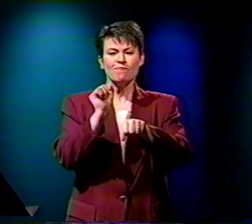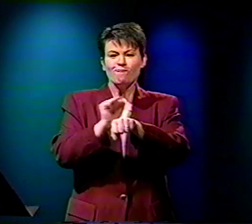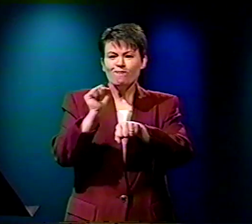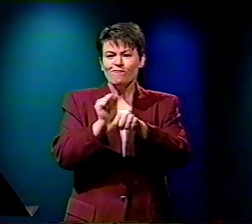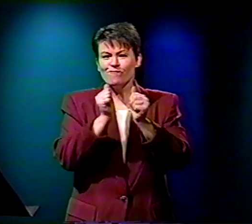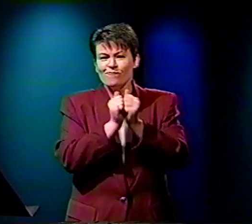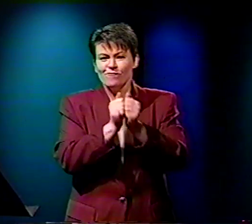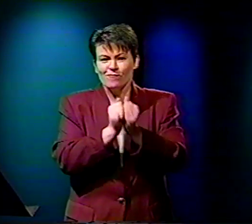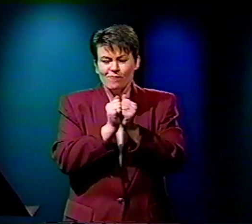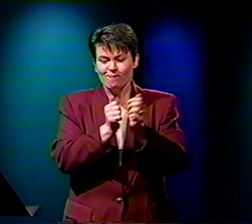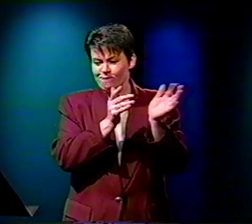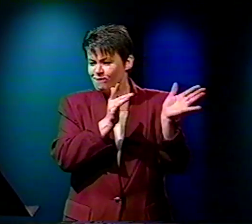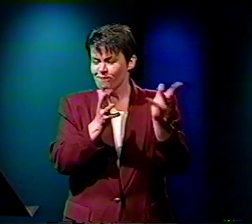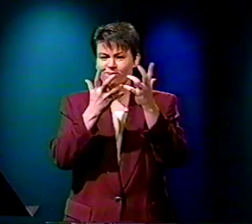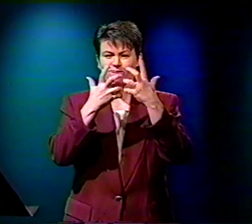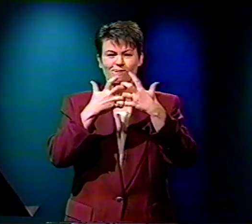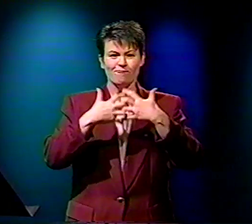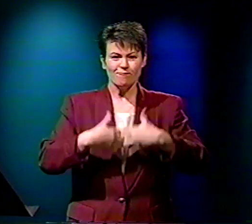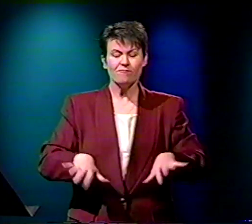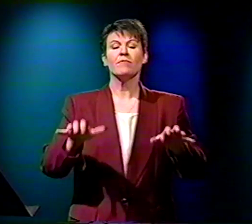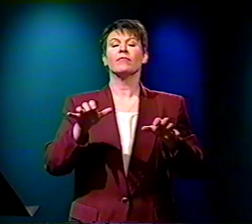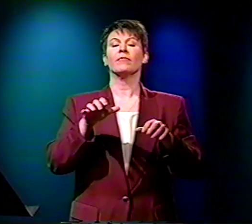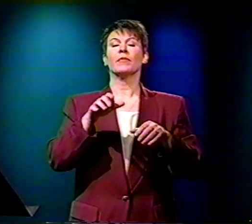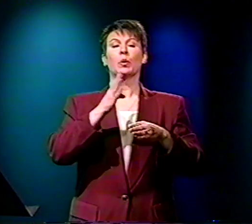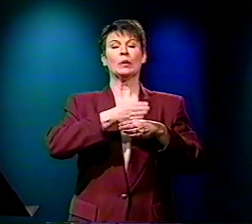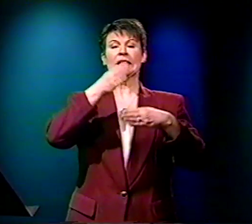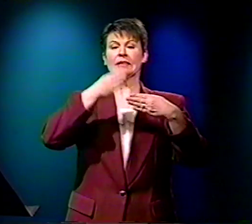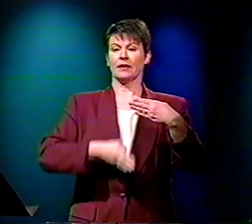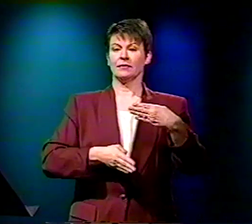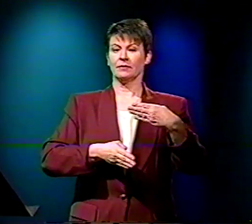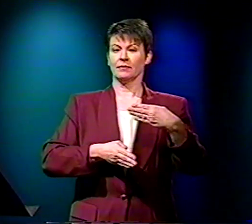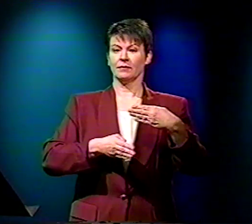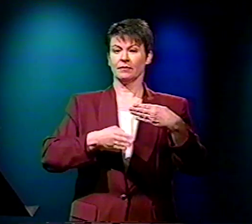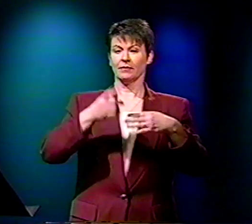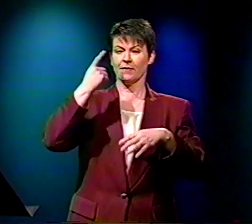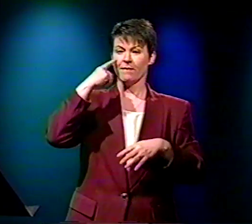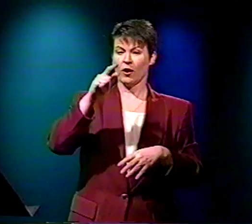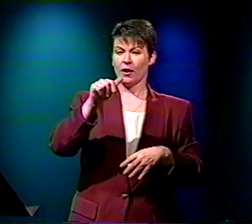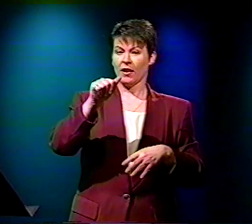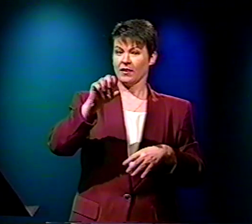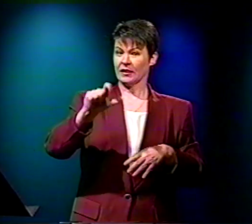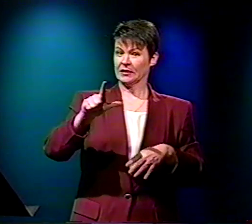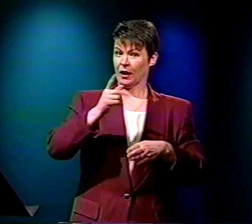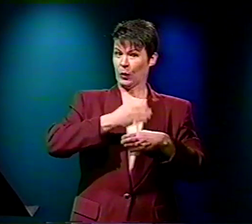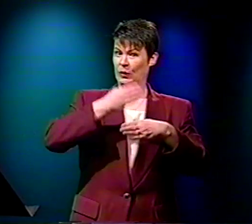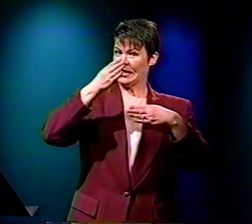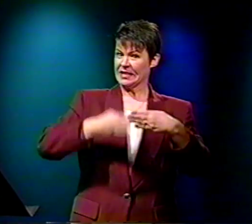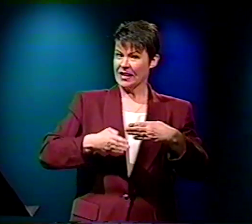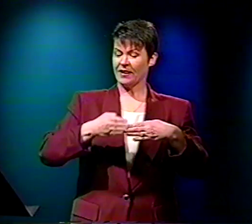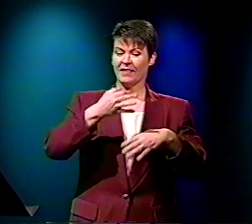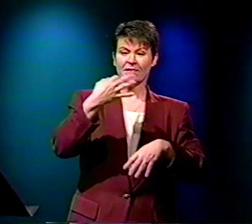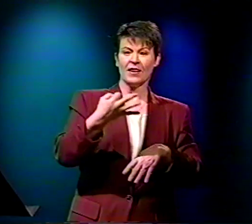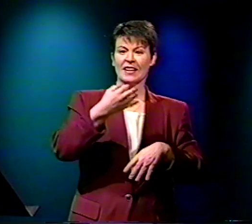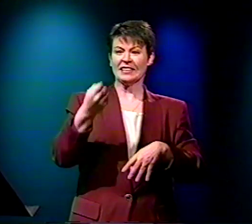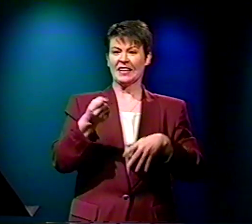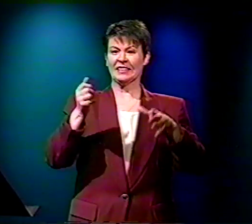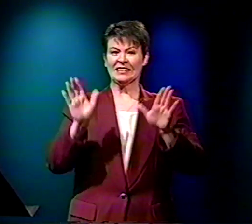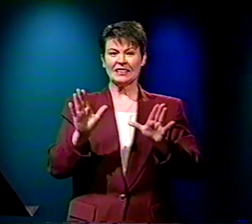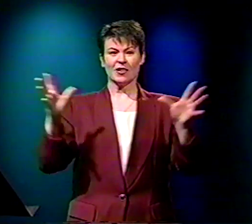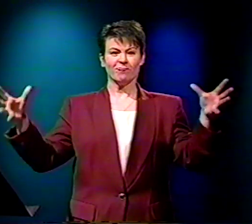planned a get-together, and they put together a weekend, an ASL weekend on Friday,